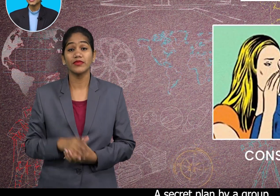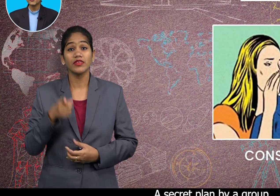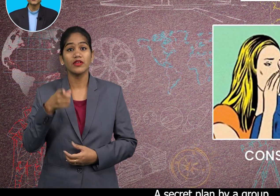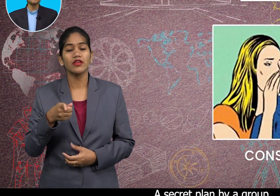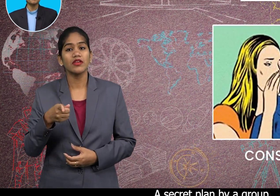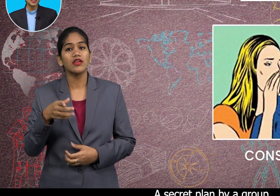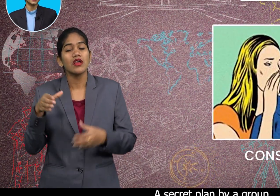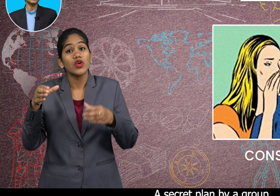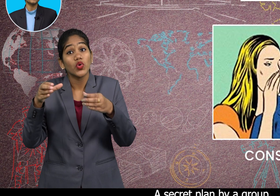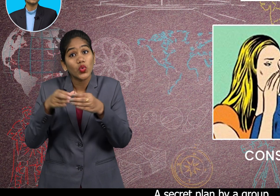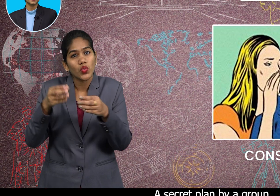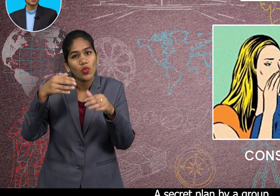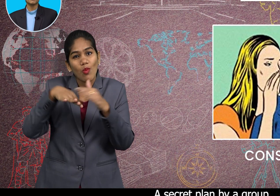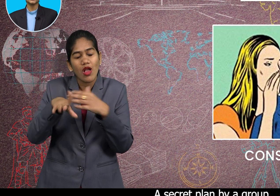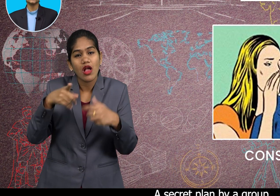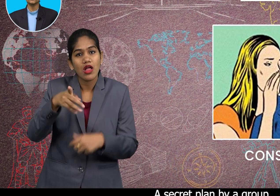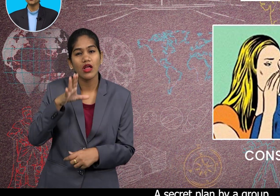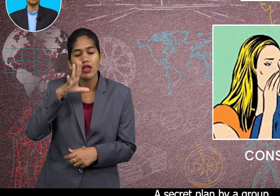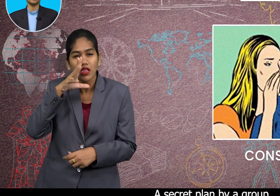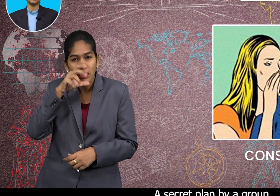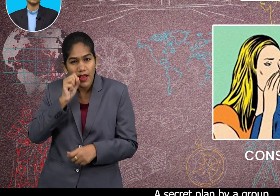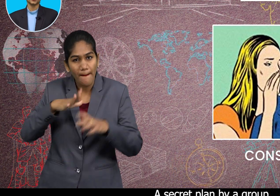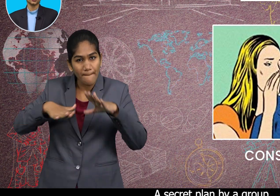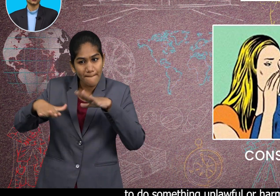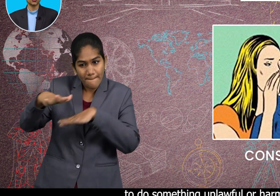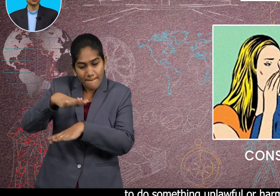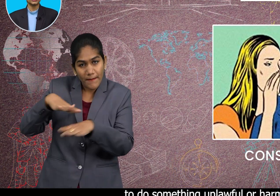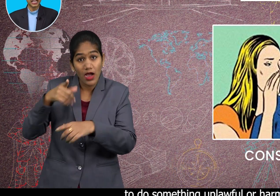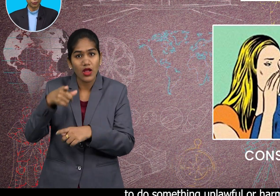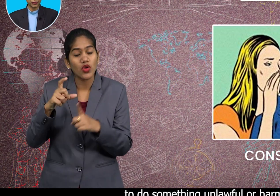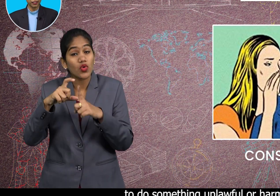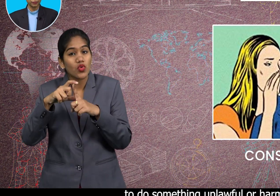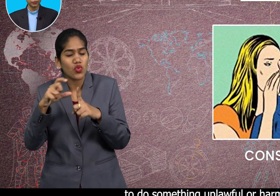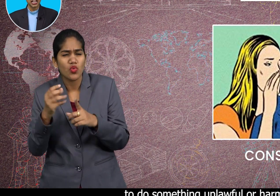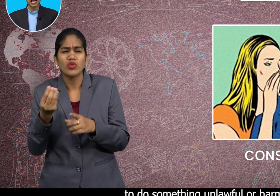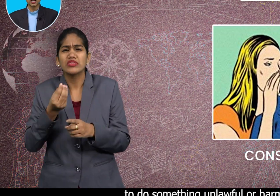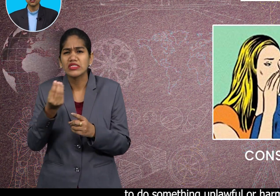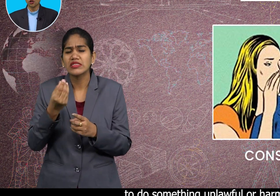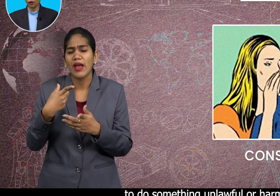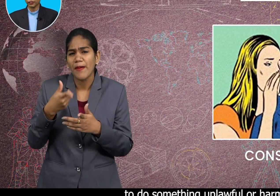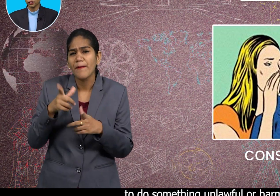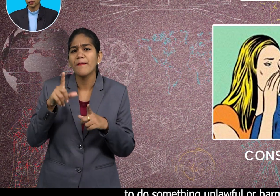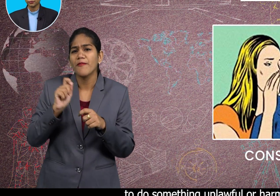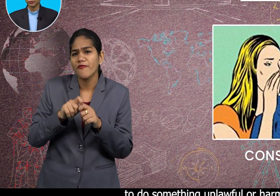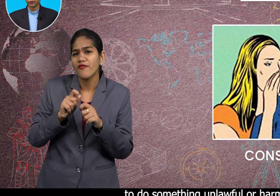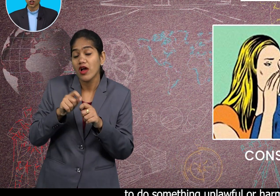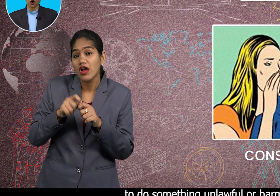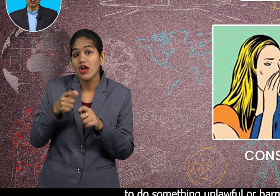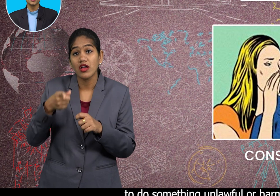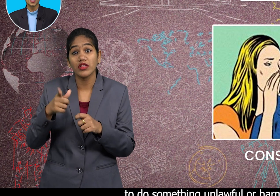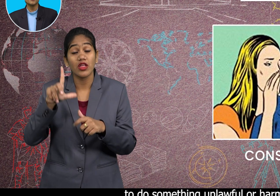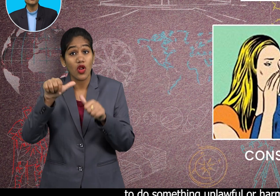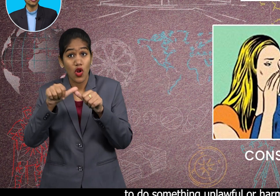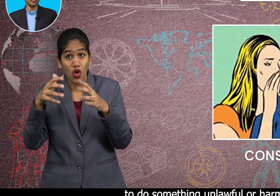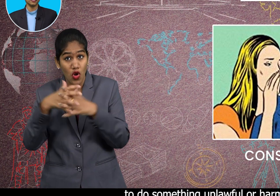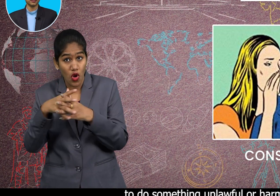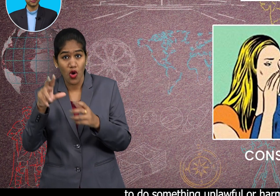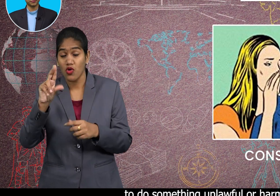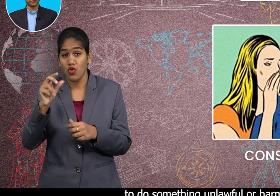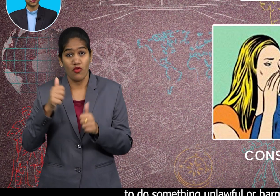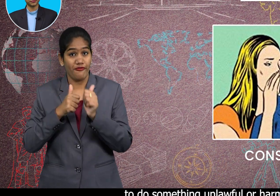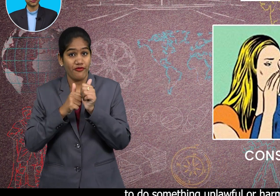a secret plan by a group to do something unlawful or